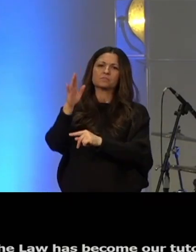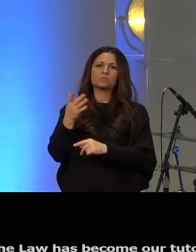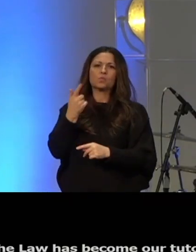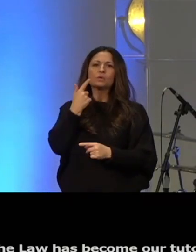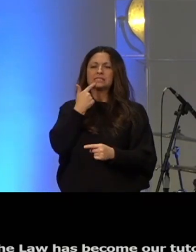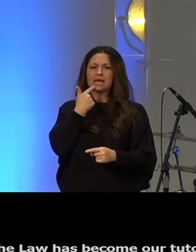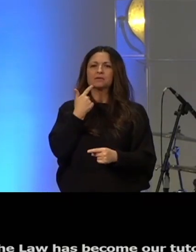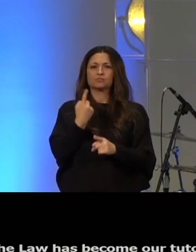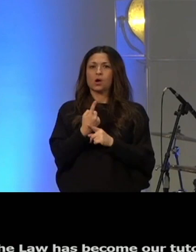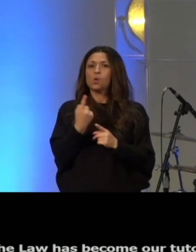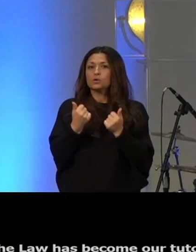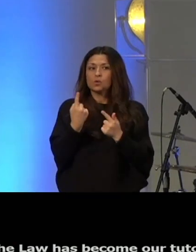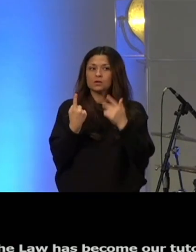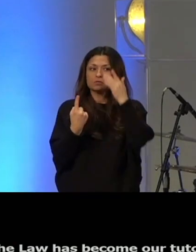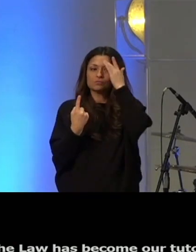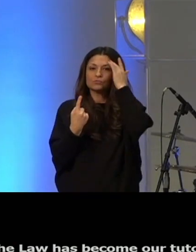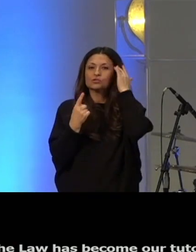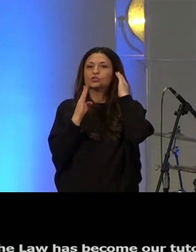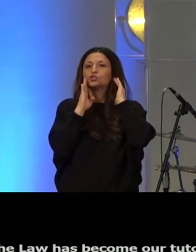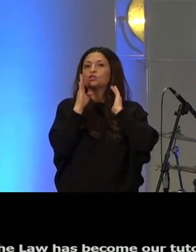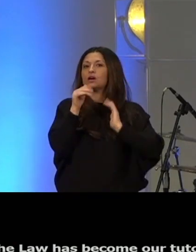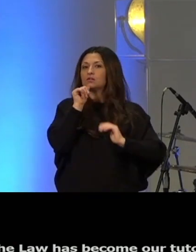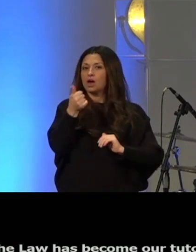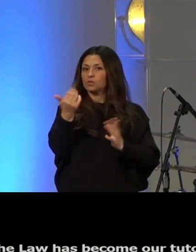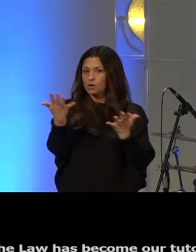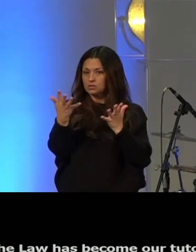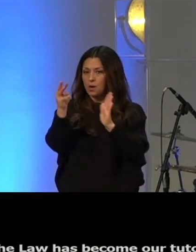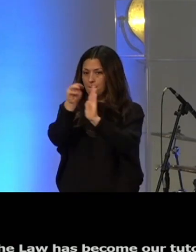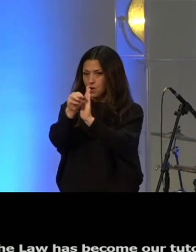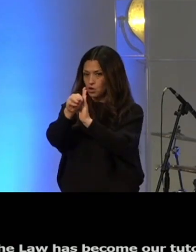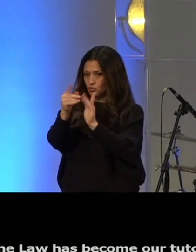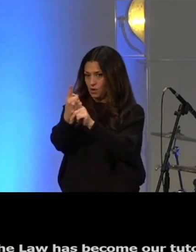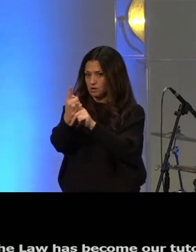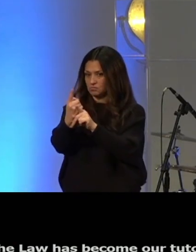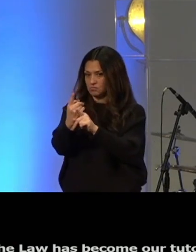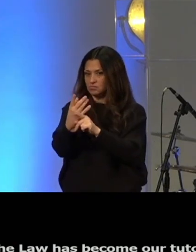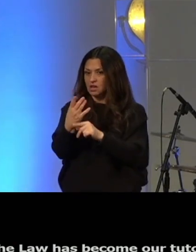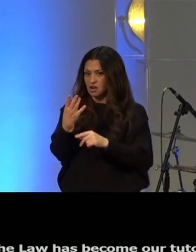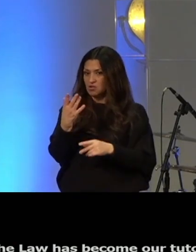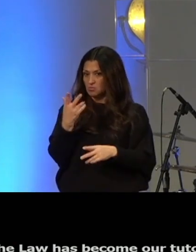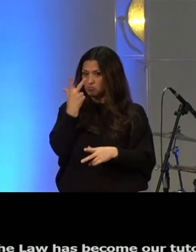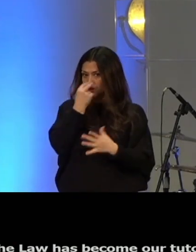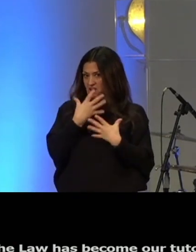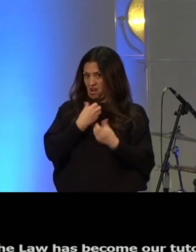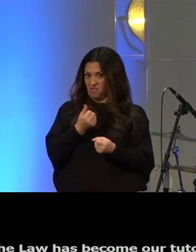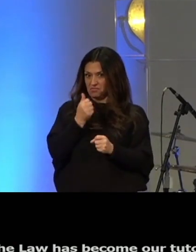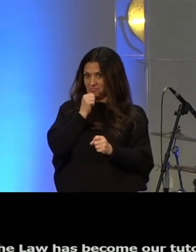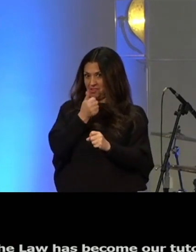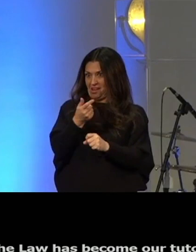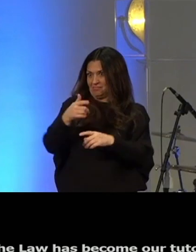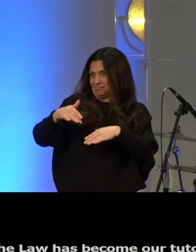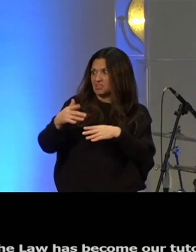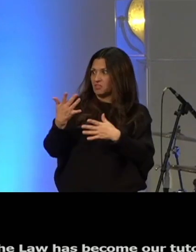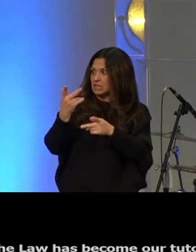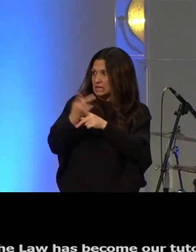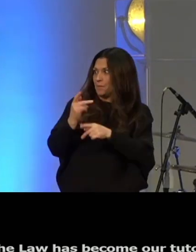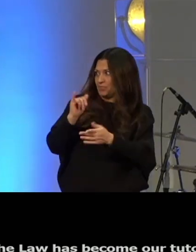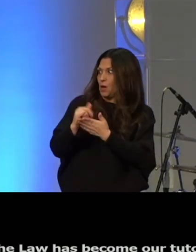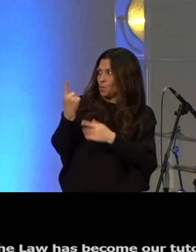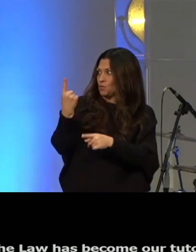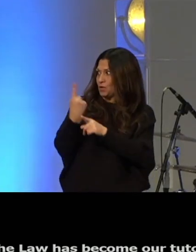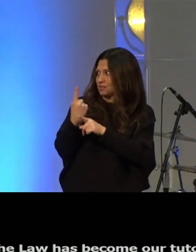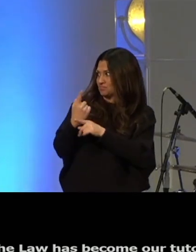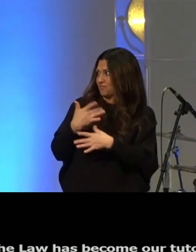What? Which one, right? You shall not murder, right? And you're saying, are you pretty confident you've not kept that? I mean, you've kept that, right? You